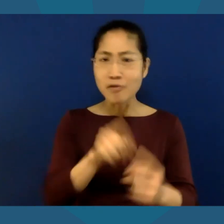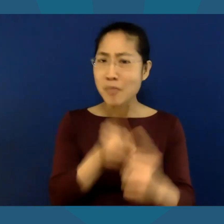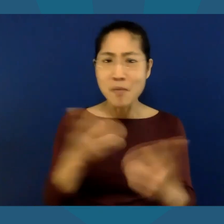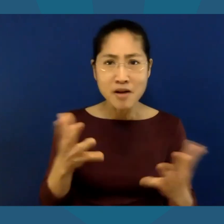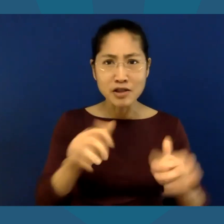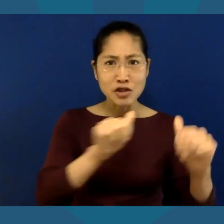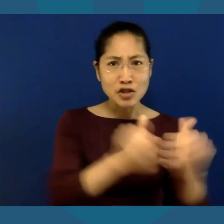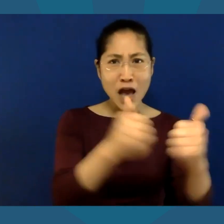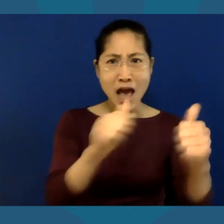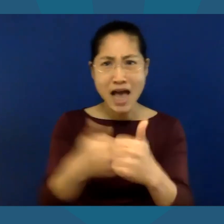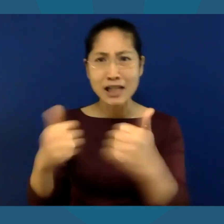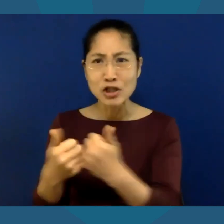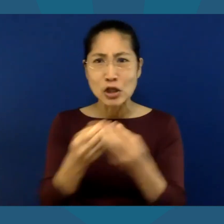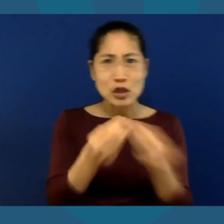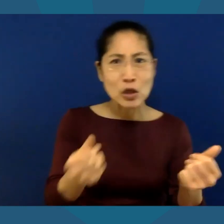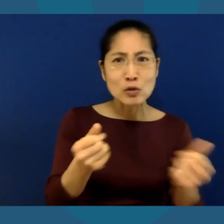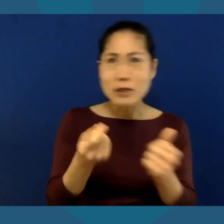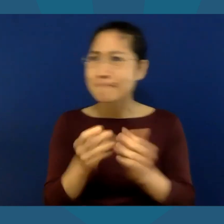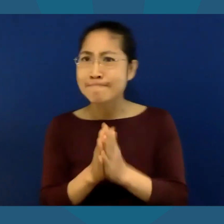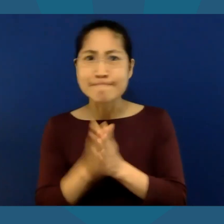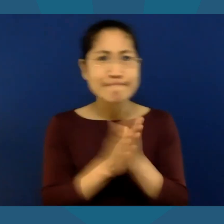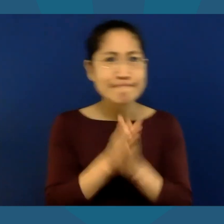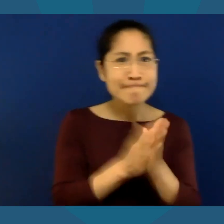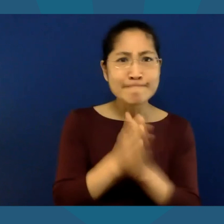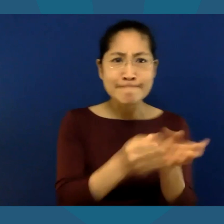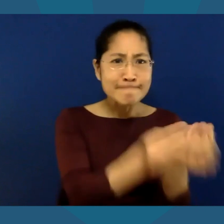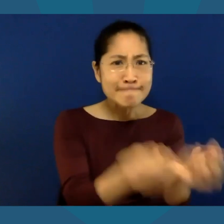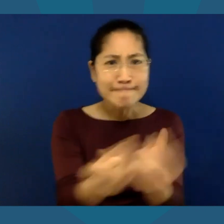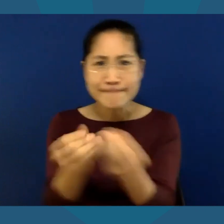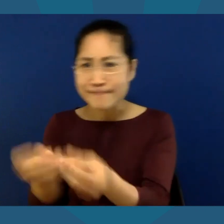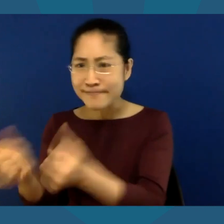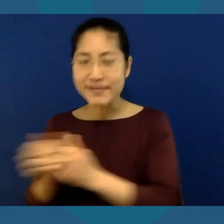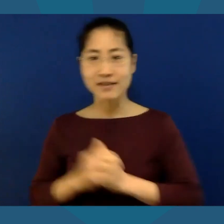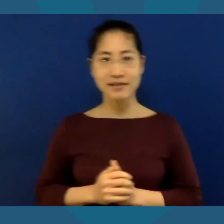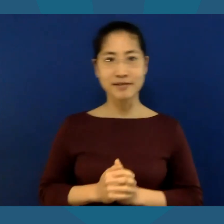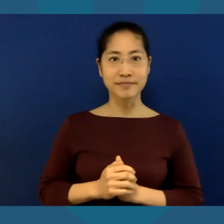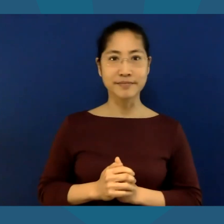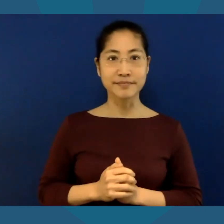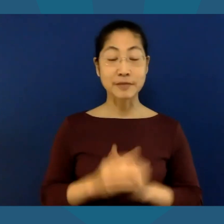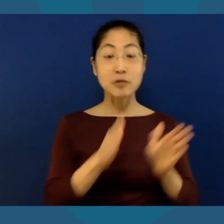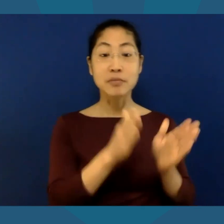I am running to pursue real solutions to real challenges.